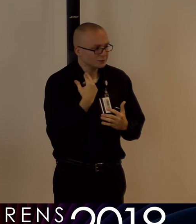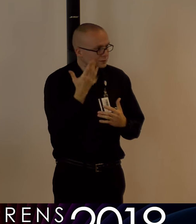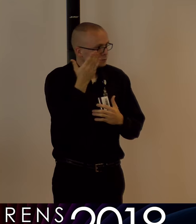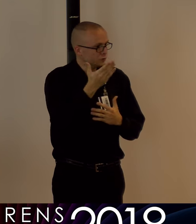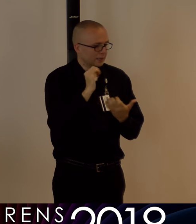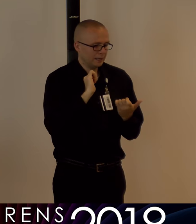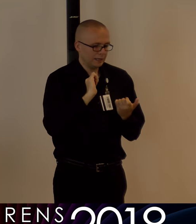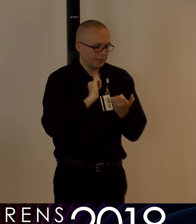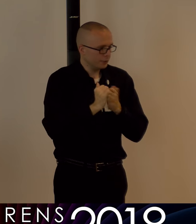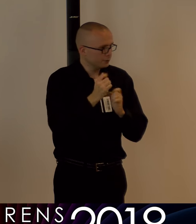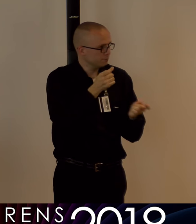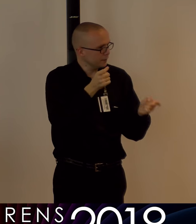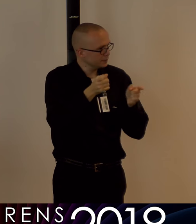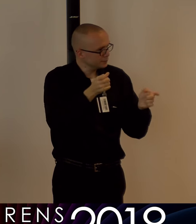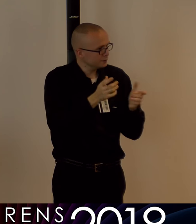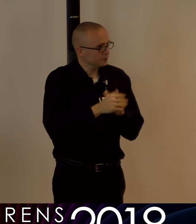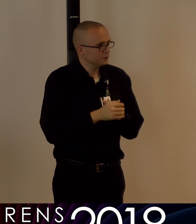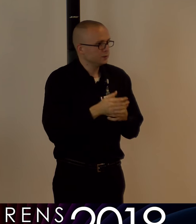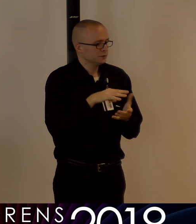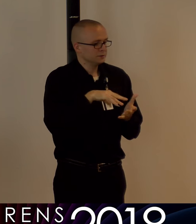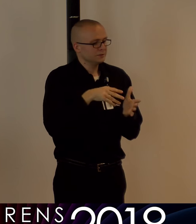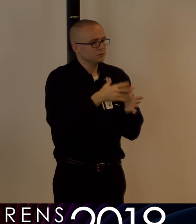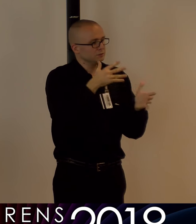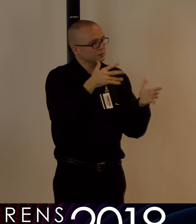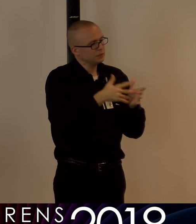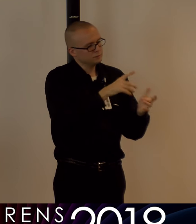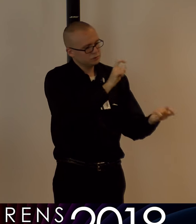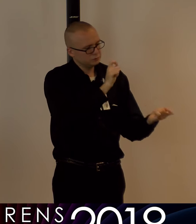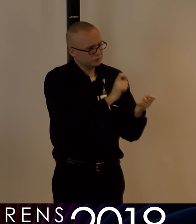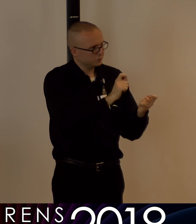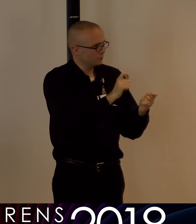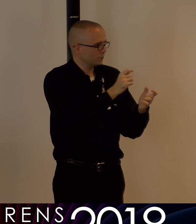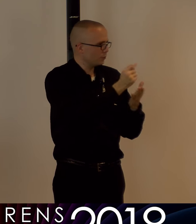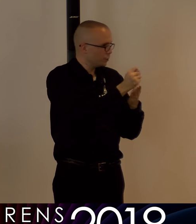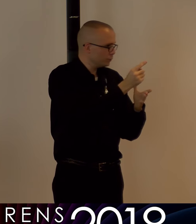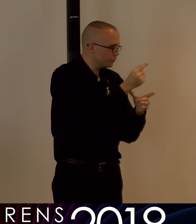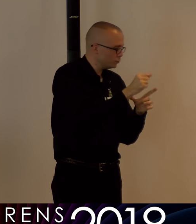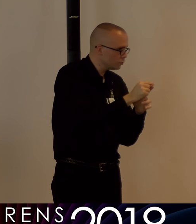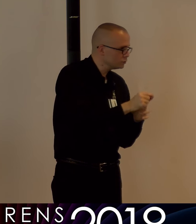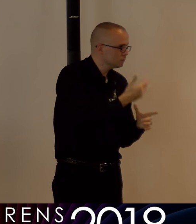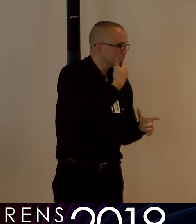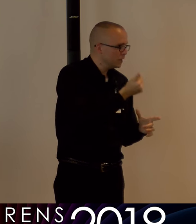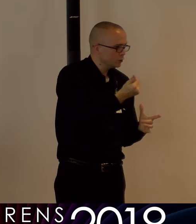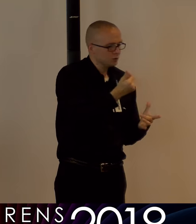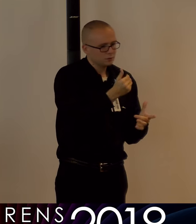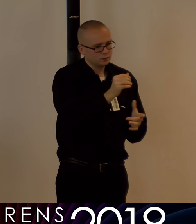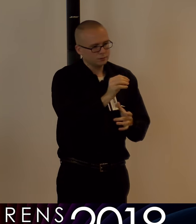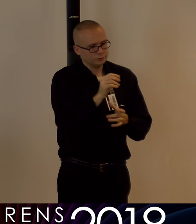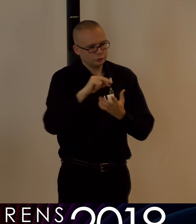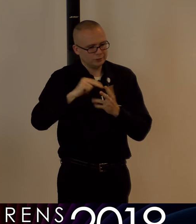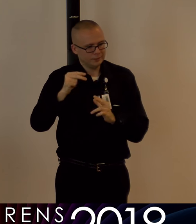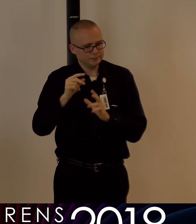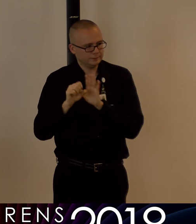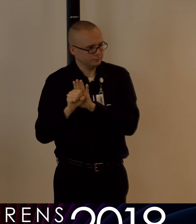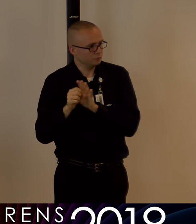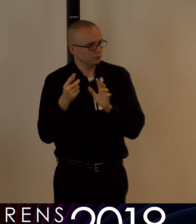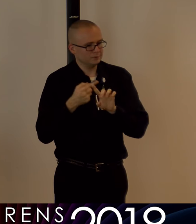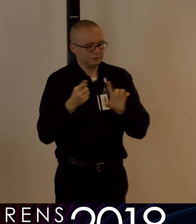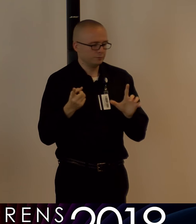how to manage. Sometimes we learn specific therapies work better in some genetic conditions compared to others. And then there's